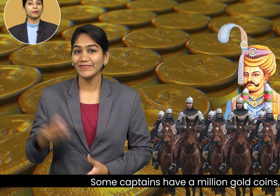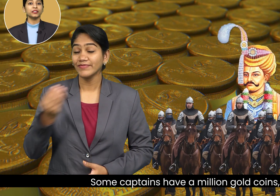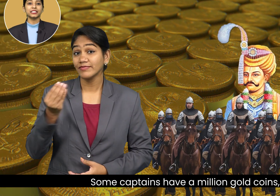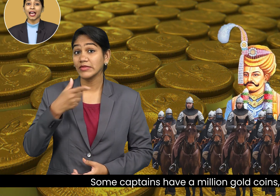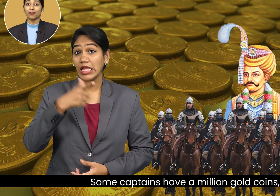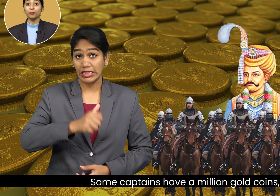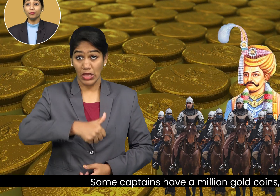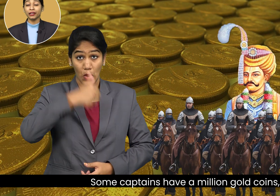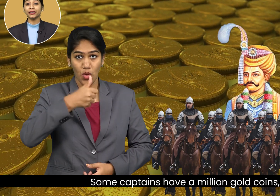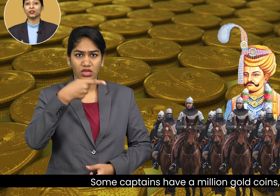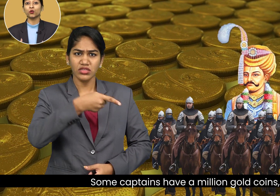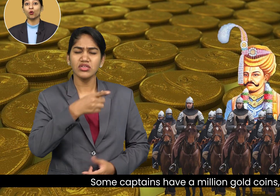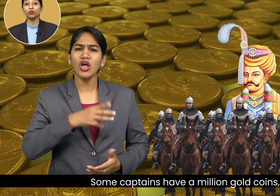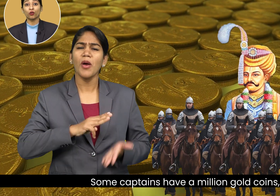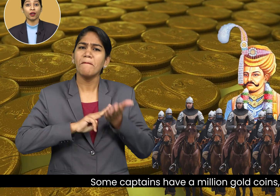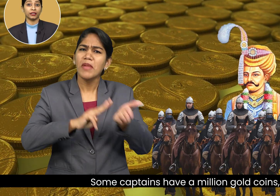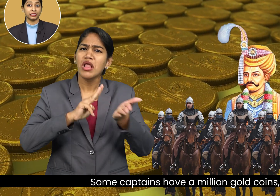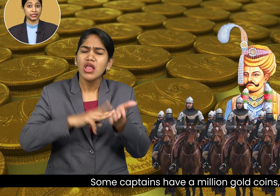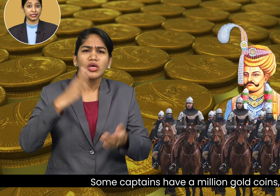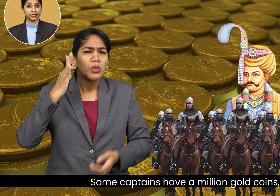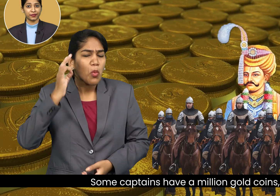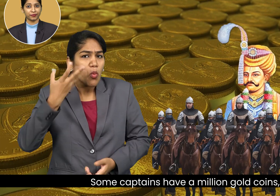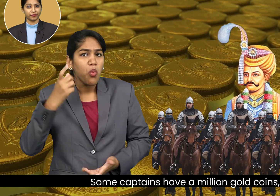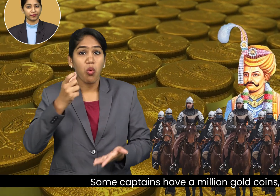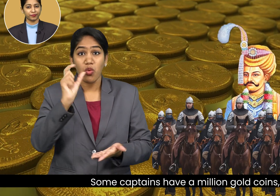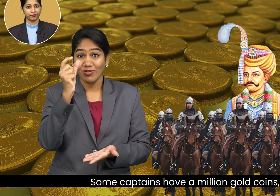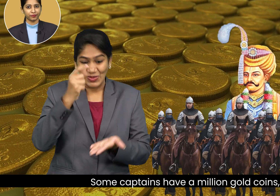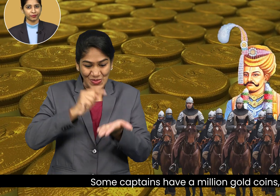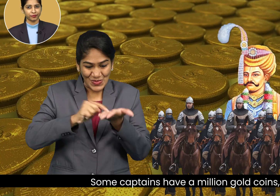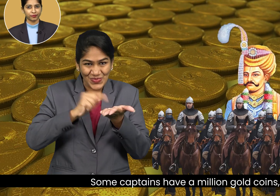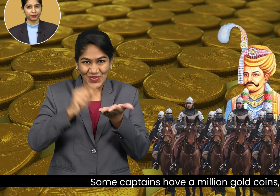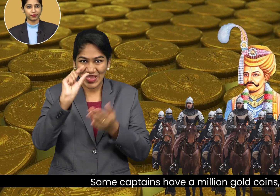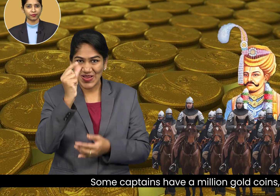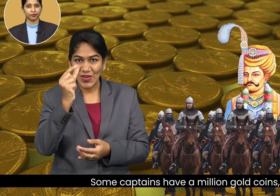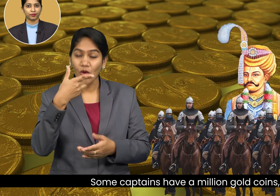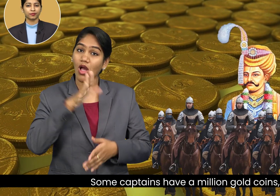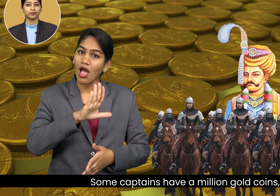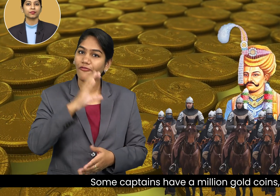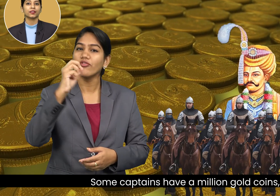Some captains have 1,000,000 gold coins,